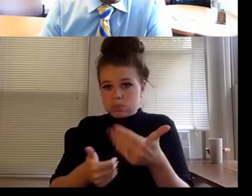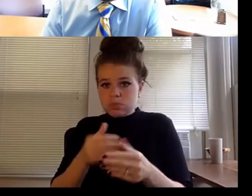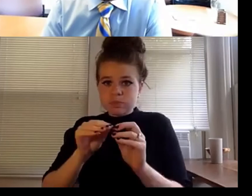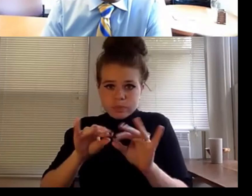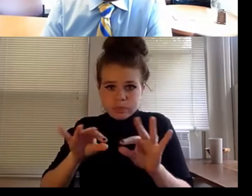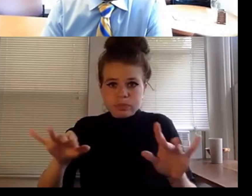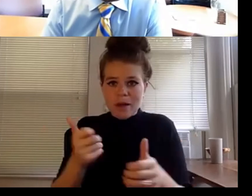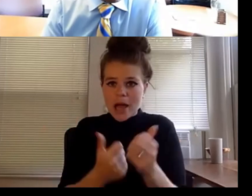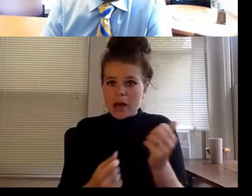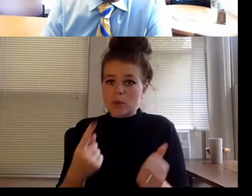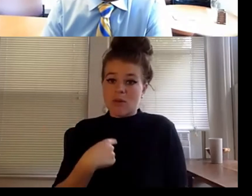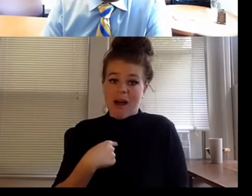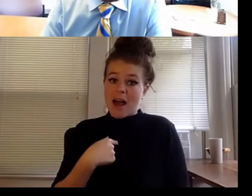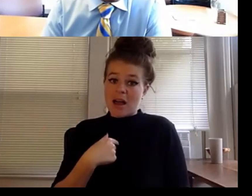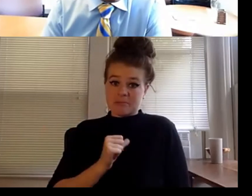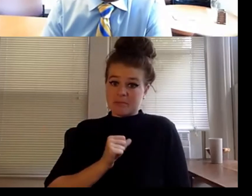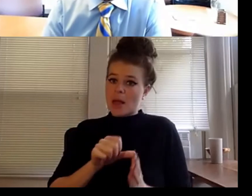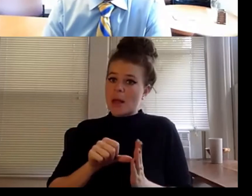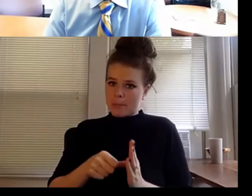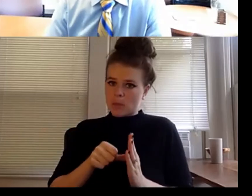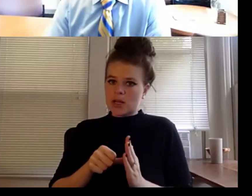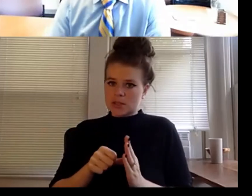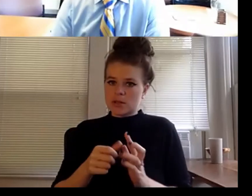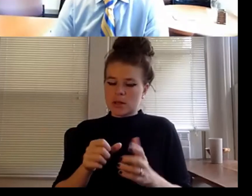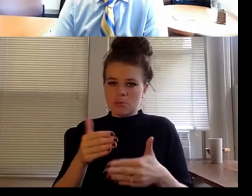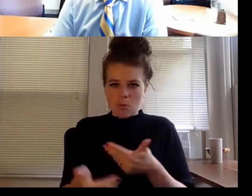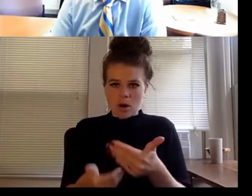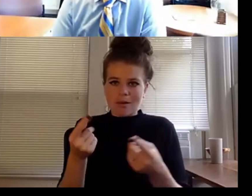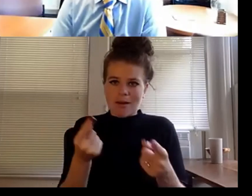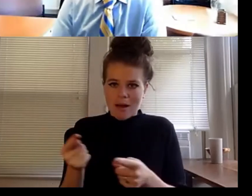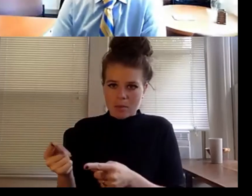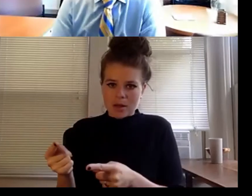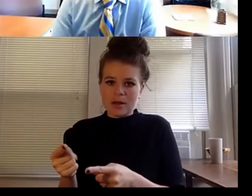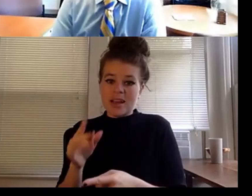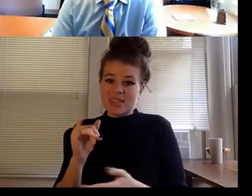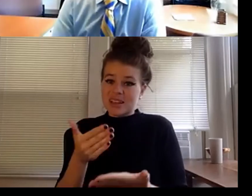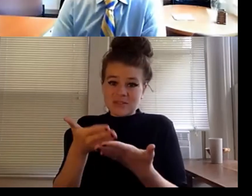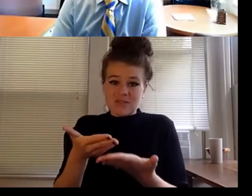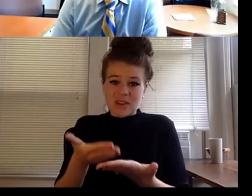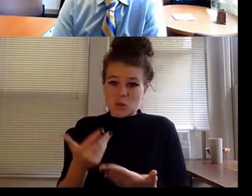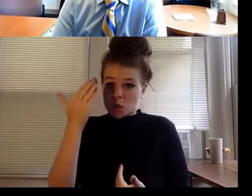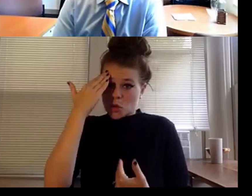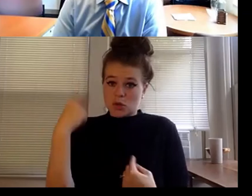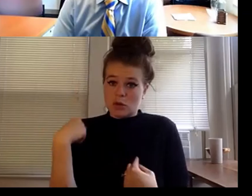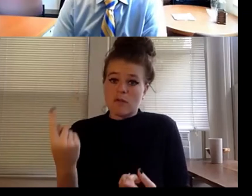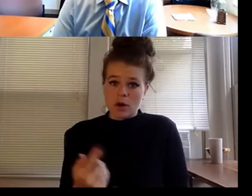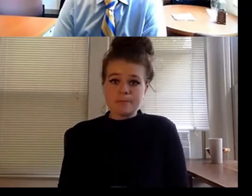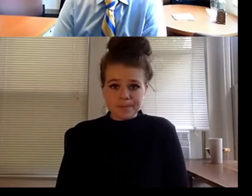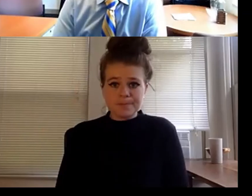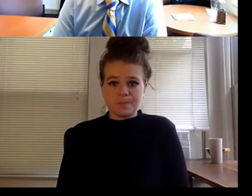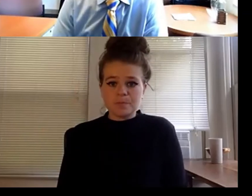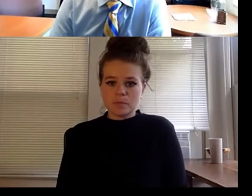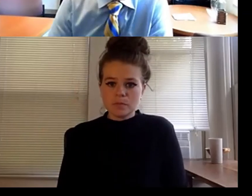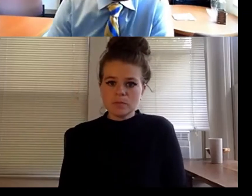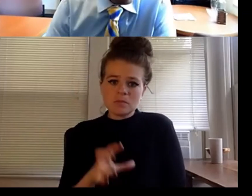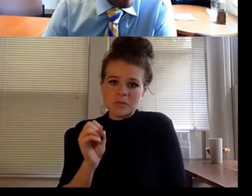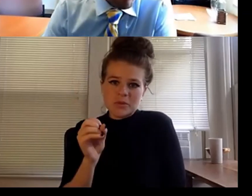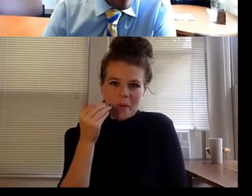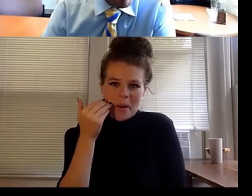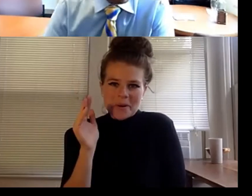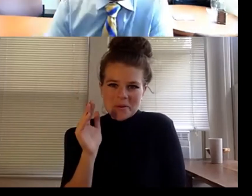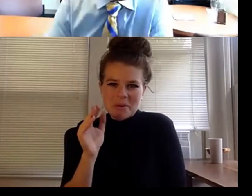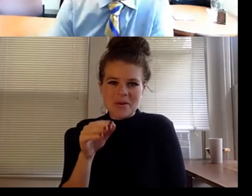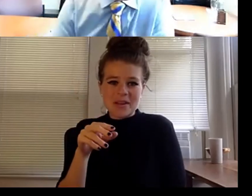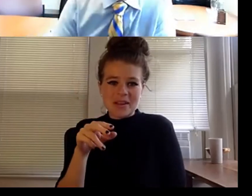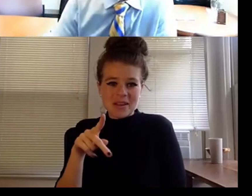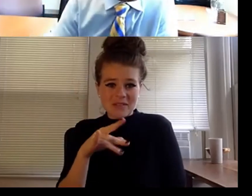members. So I'm very impressed by this whole process. And these are the facts that we know so far. And so I don't know, Ms. Phyllis